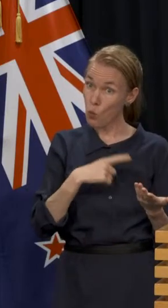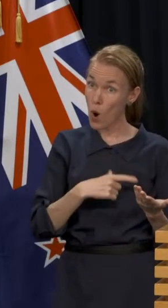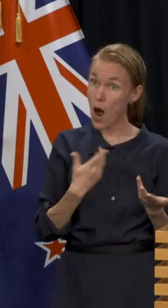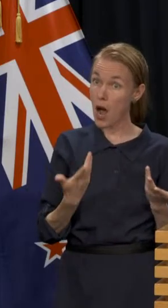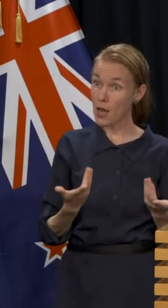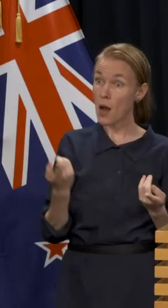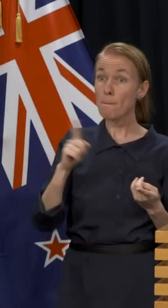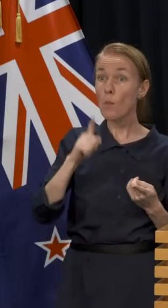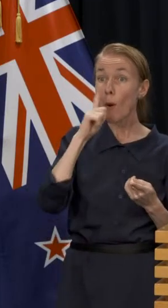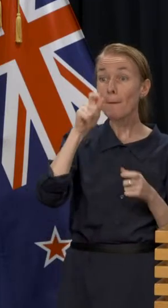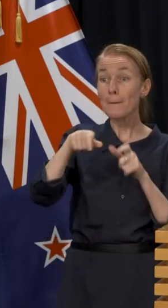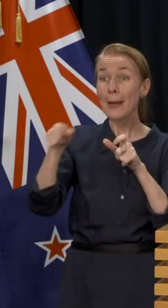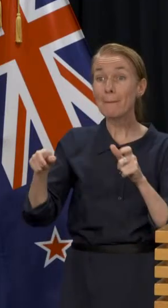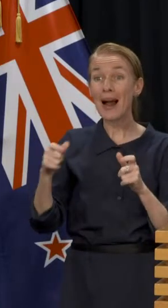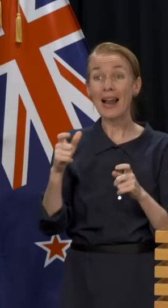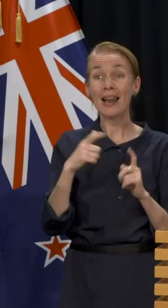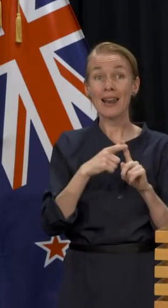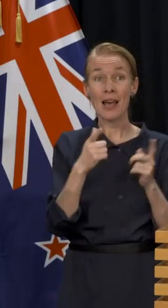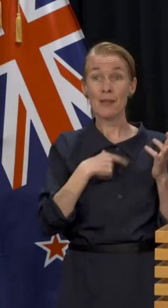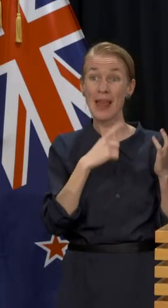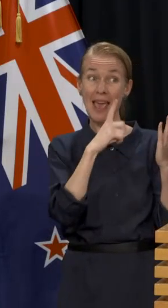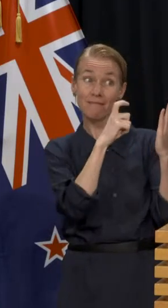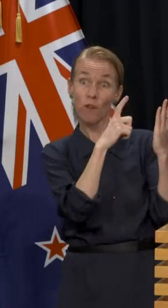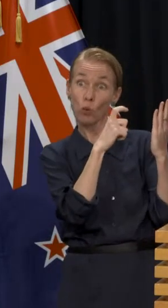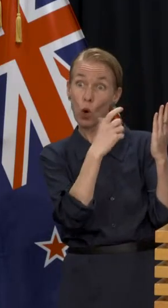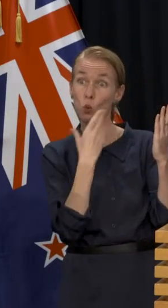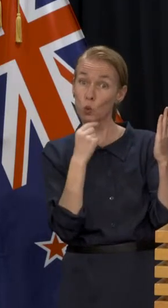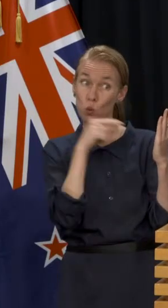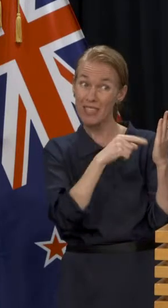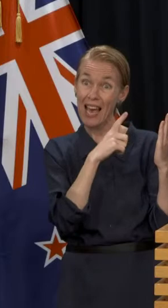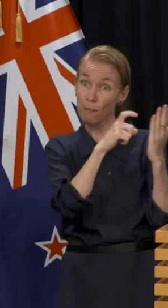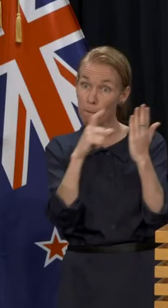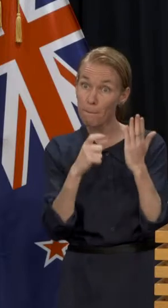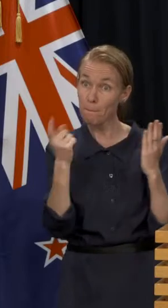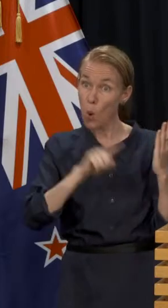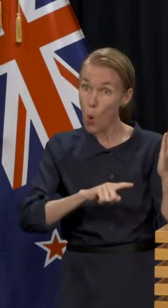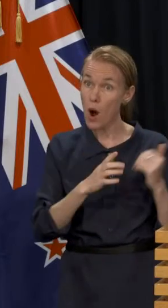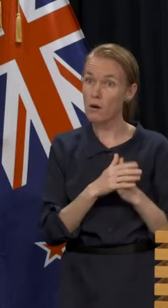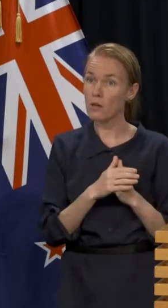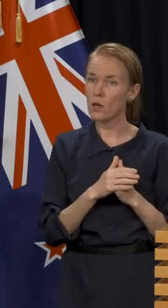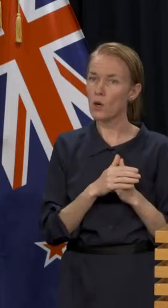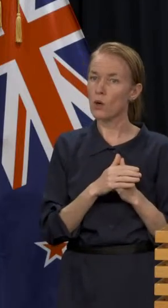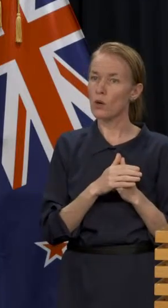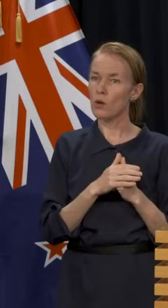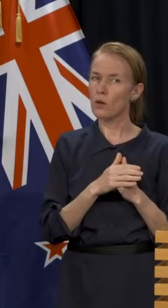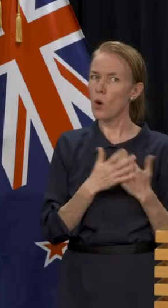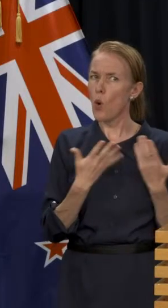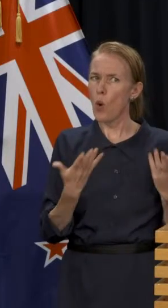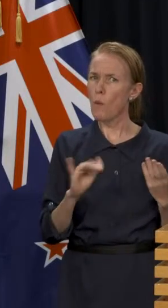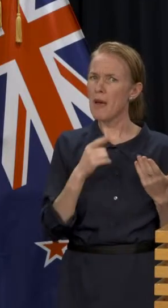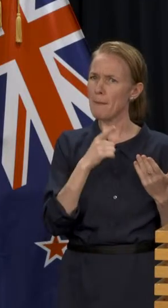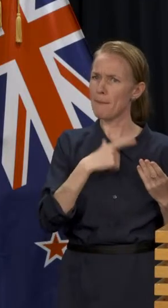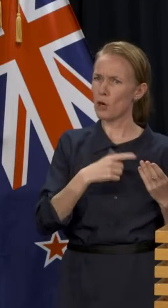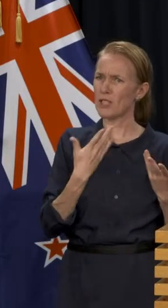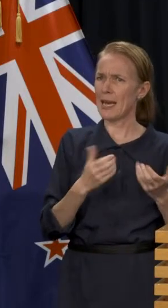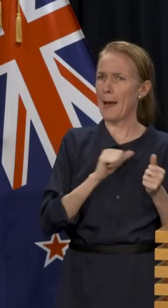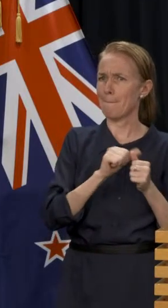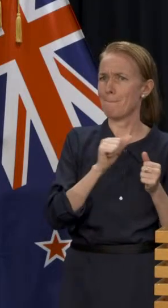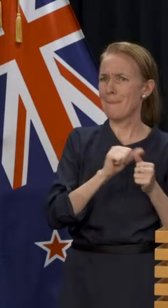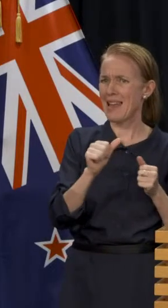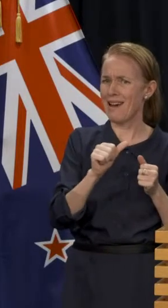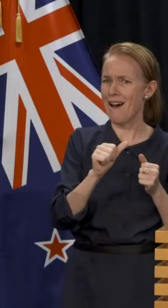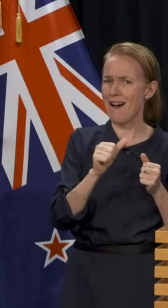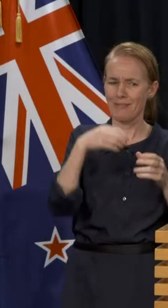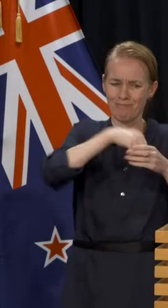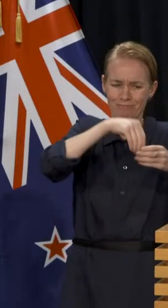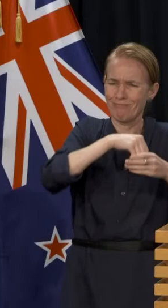something in the update that meant that we're now getting more reliable figures than before? No, I think it is a reflection of the fact that the app is now more useful. One of the biggest pieces of feedback